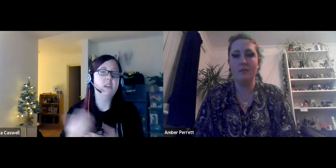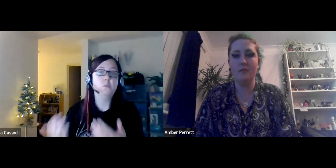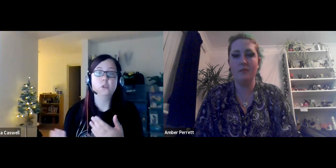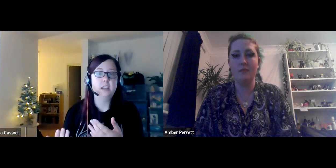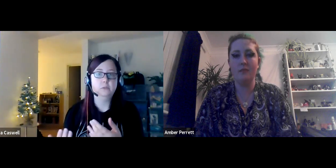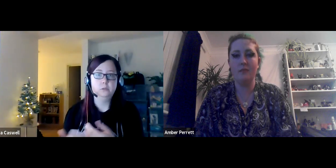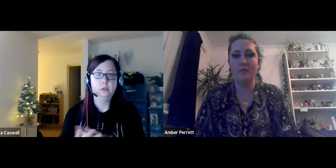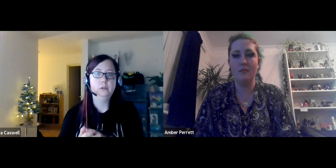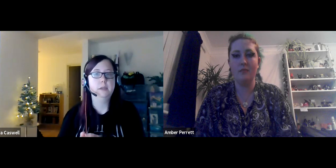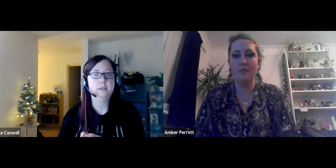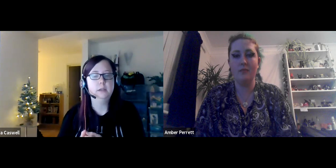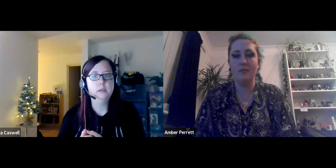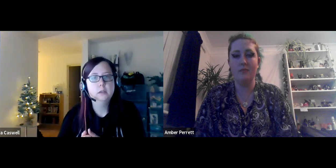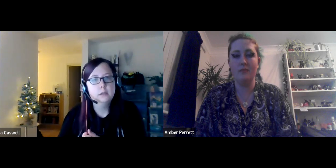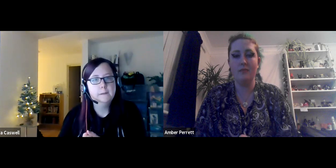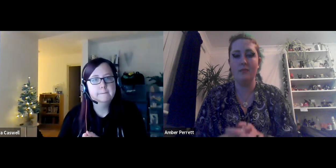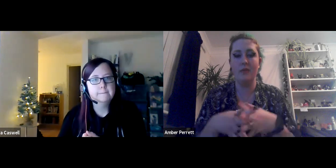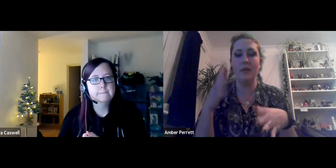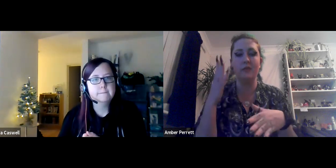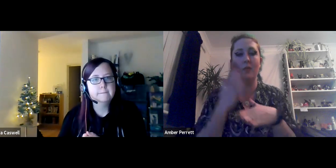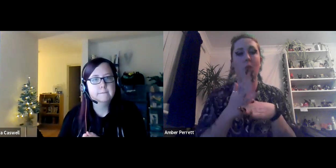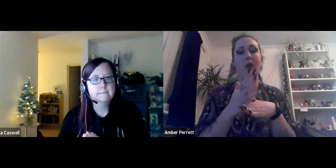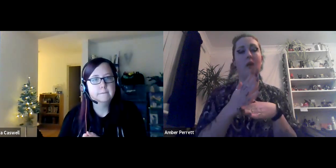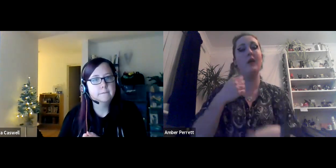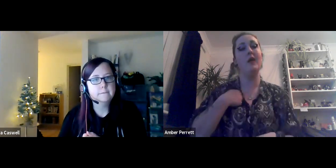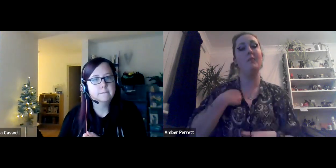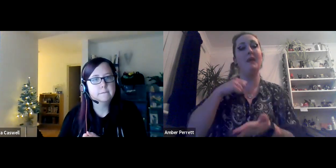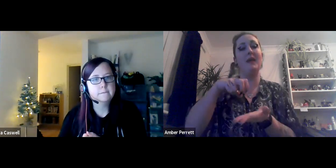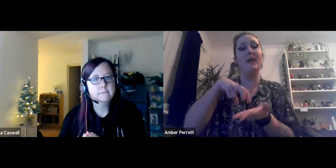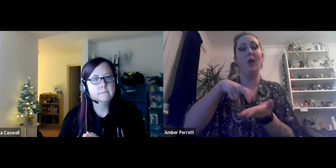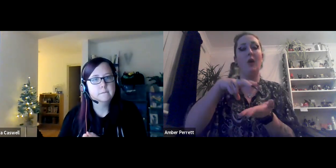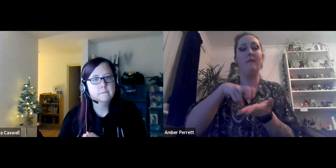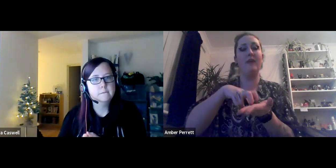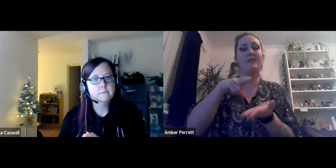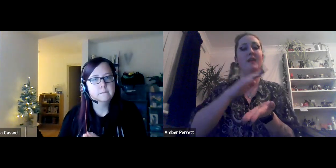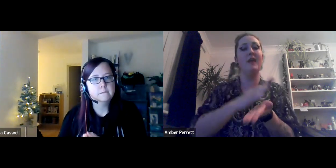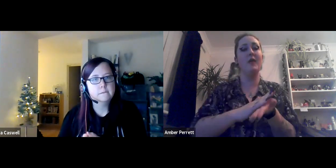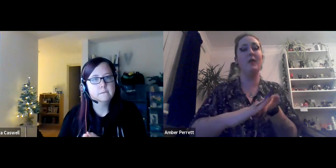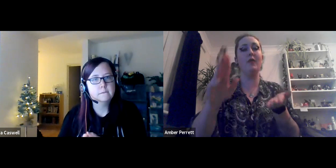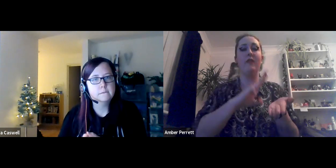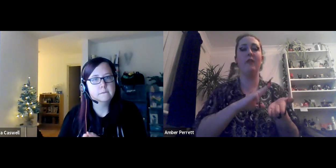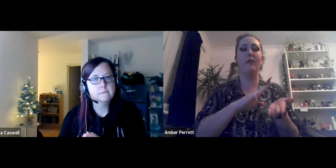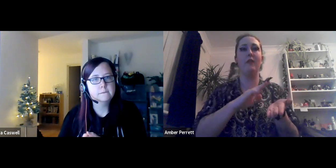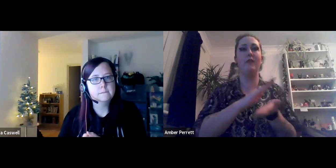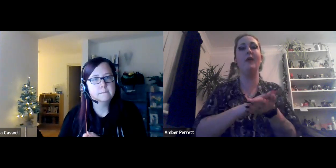what town do you work basically? Yeah, so work, me, office, Northampton.